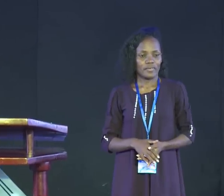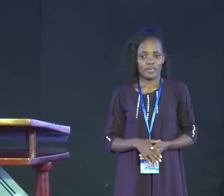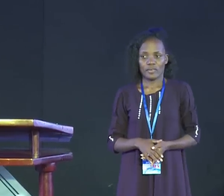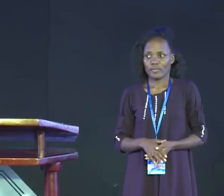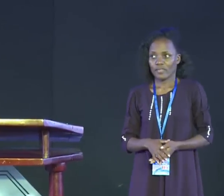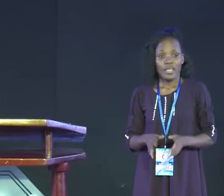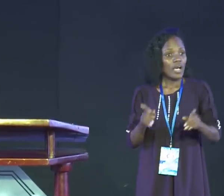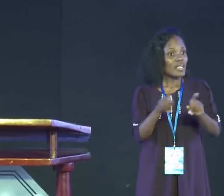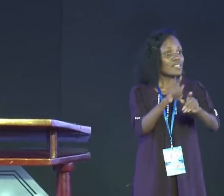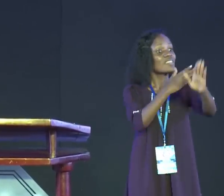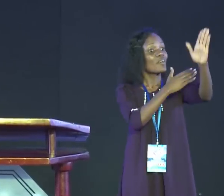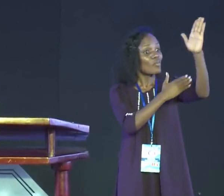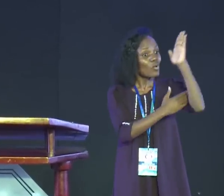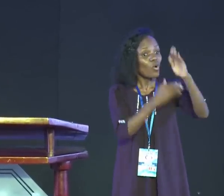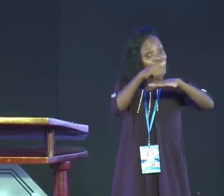And